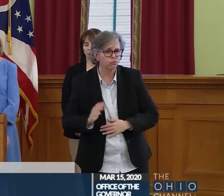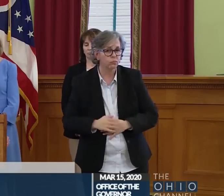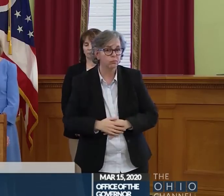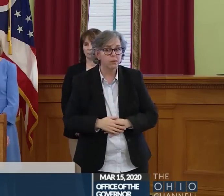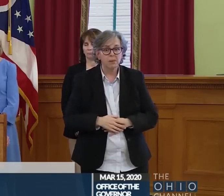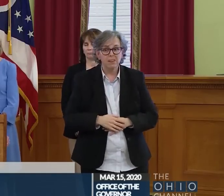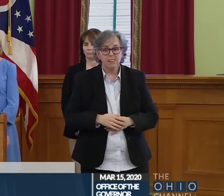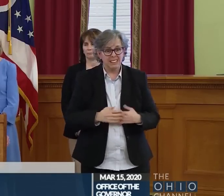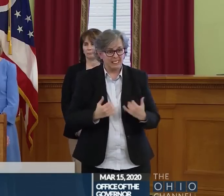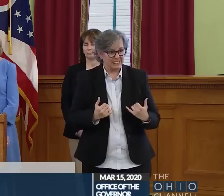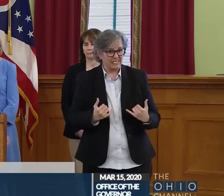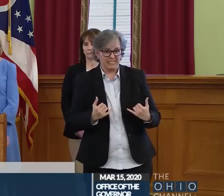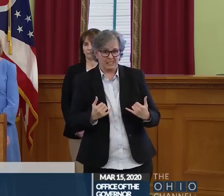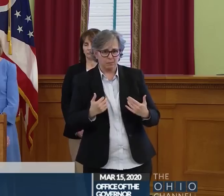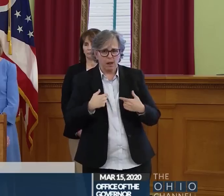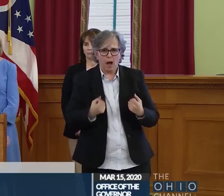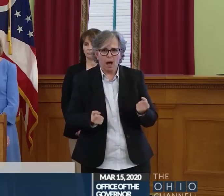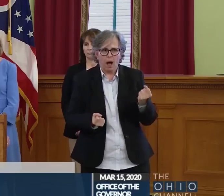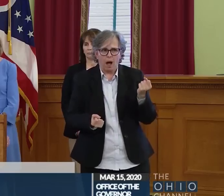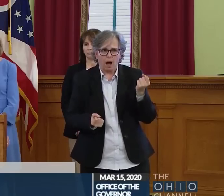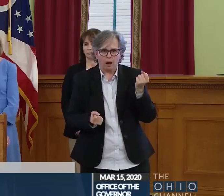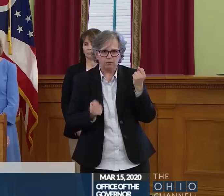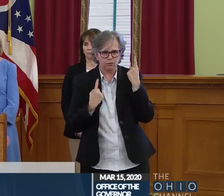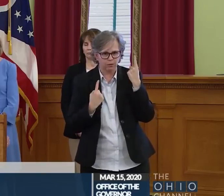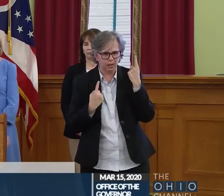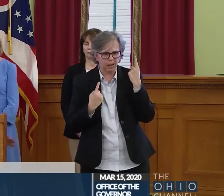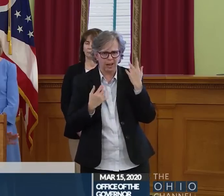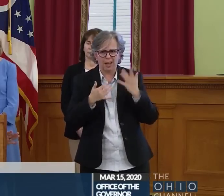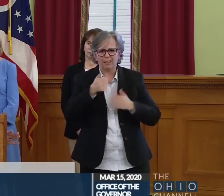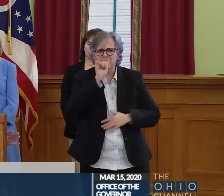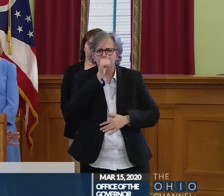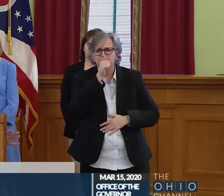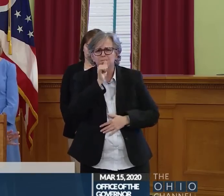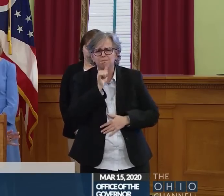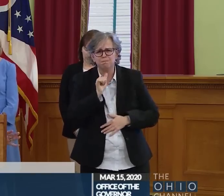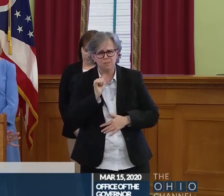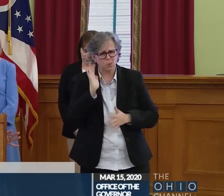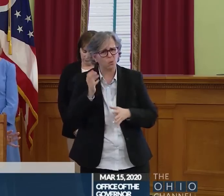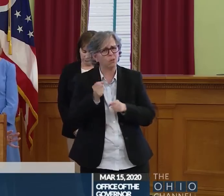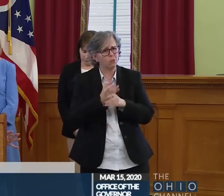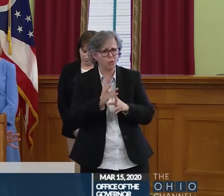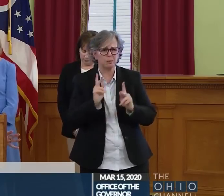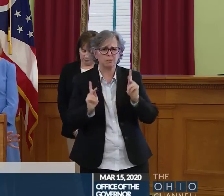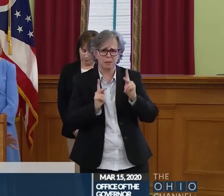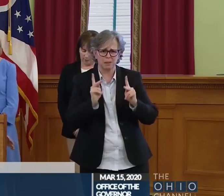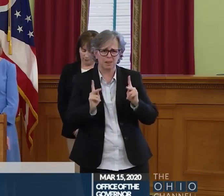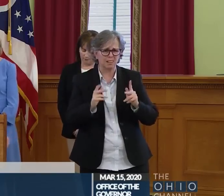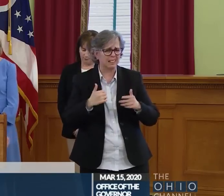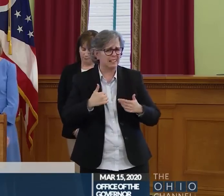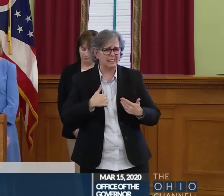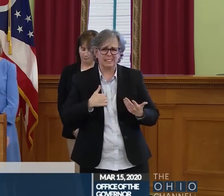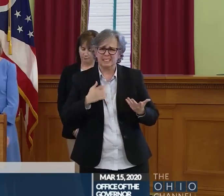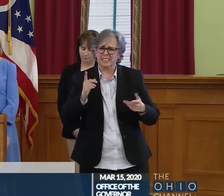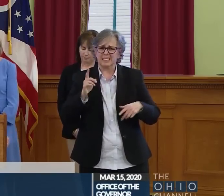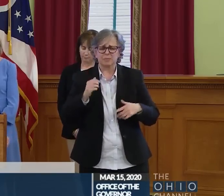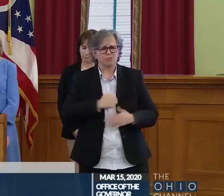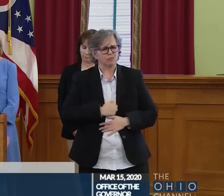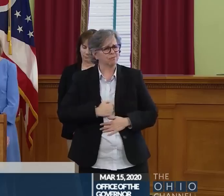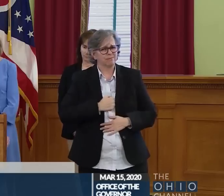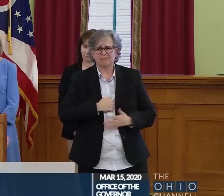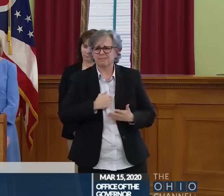have some idea of that suffering, and I can't tell you how sorry I